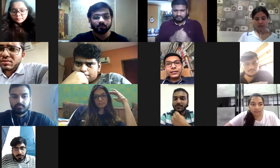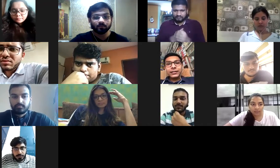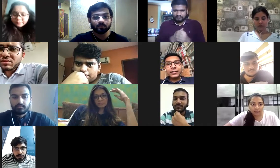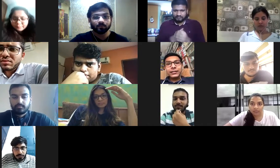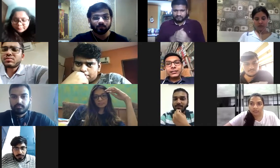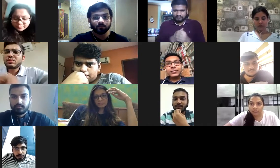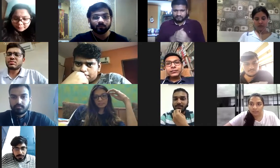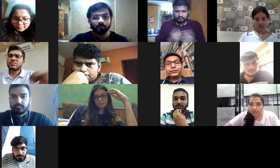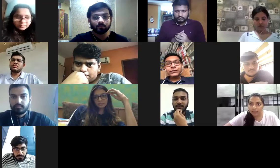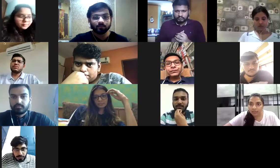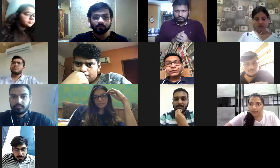we can start now.